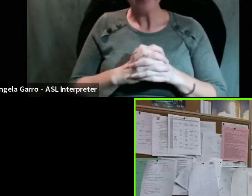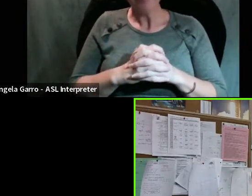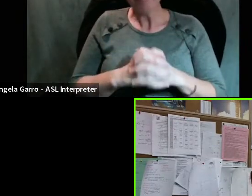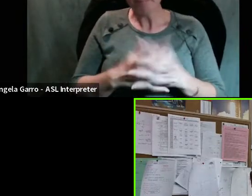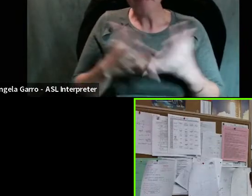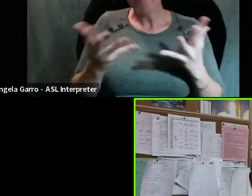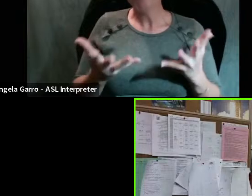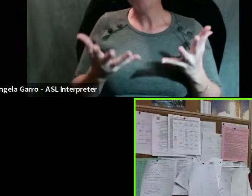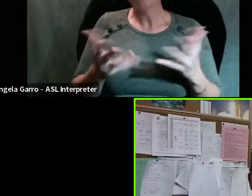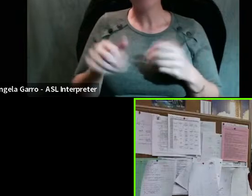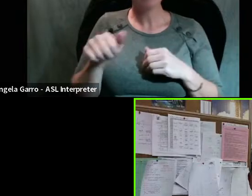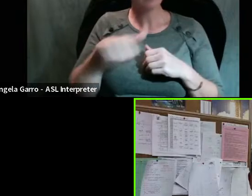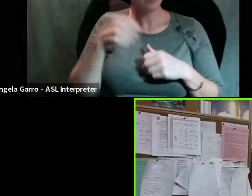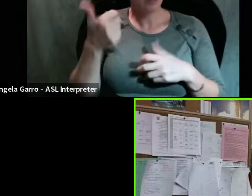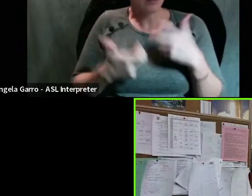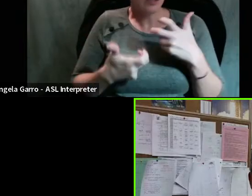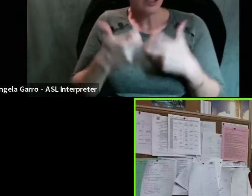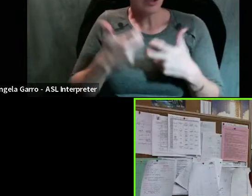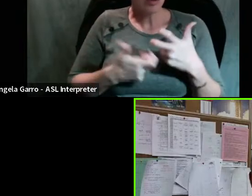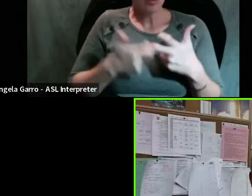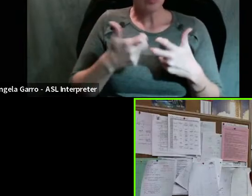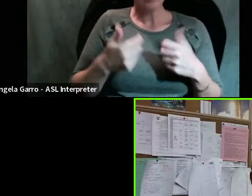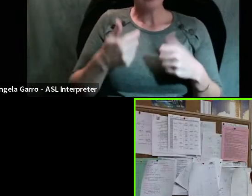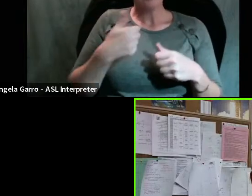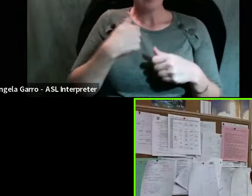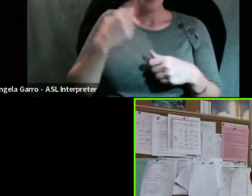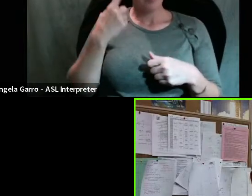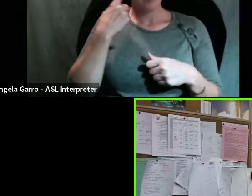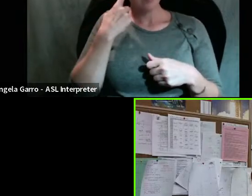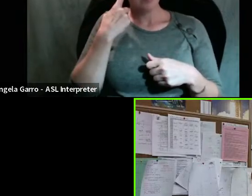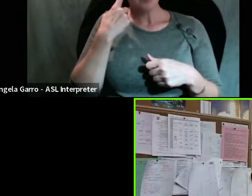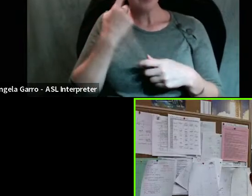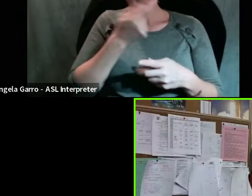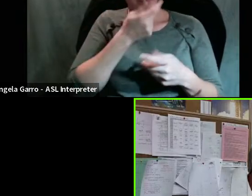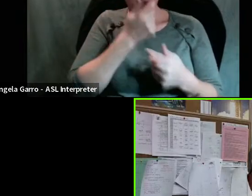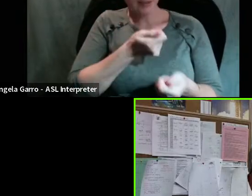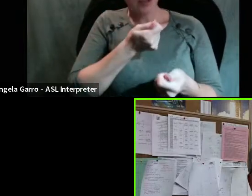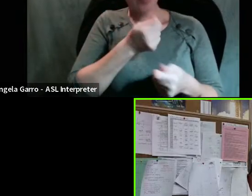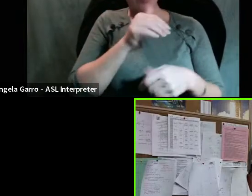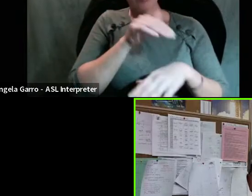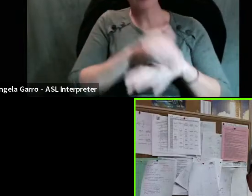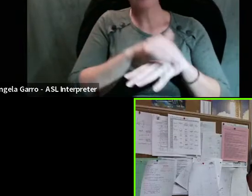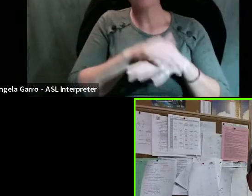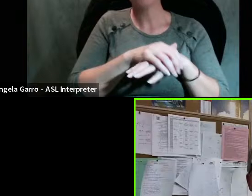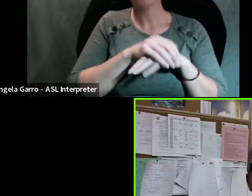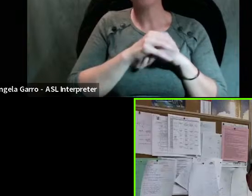The other issue that I think was interesting tonight was,